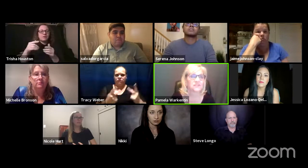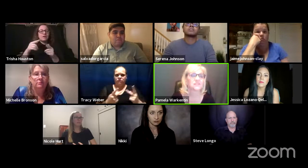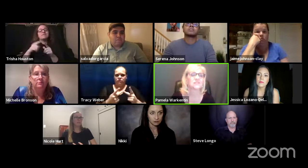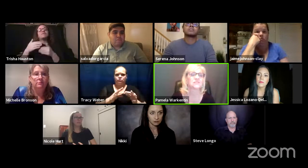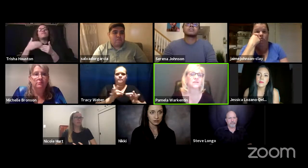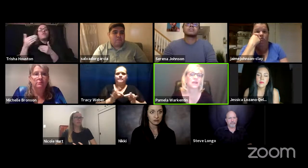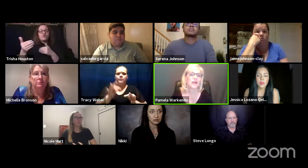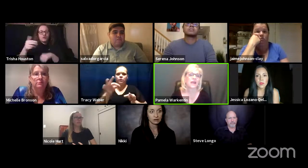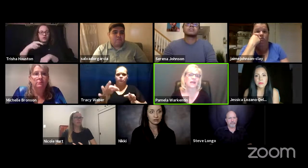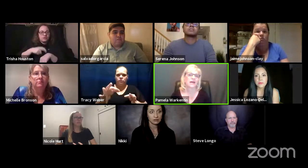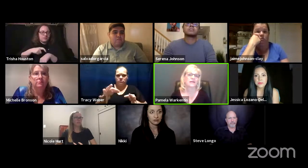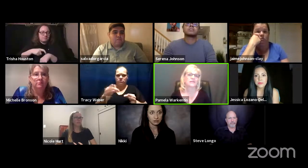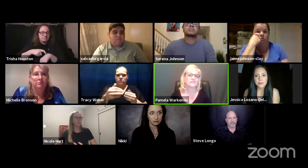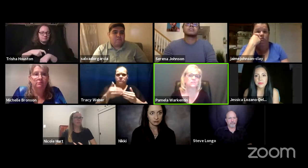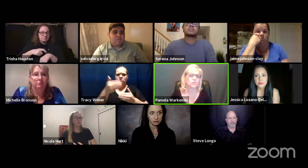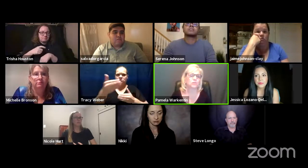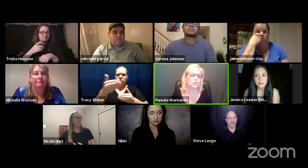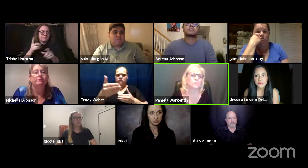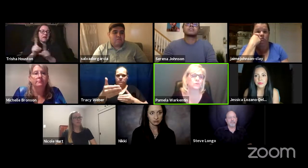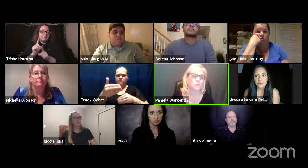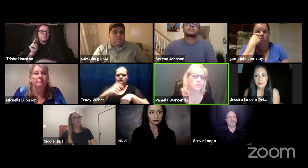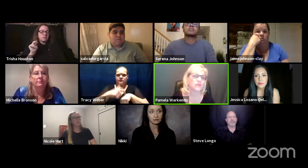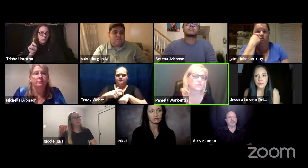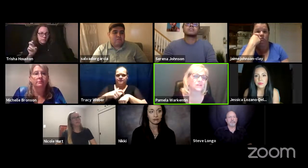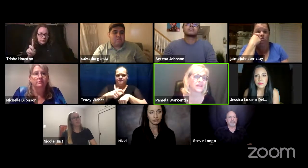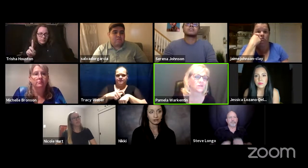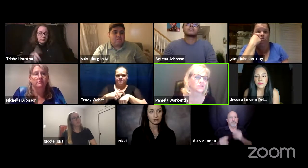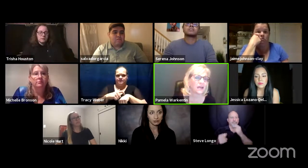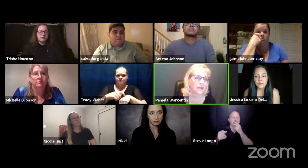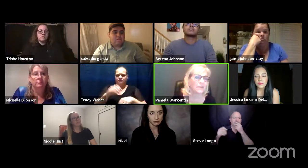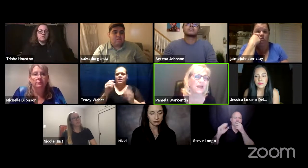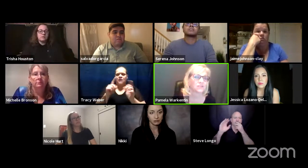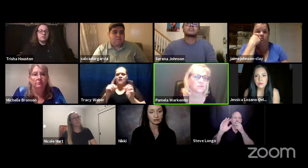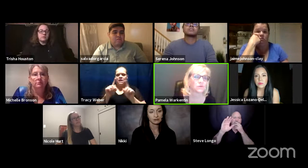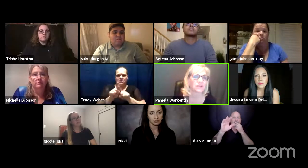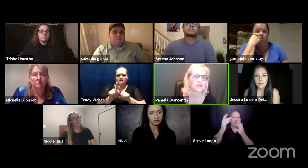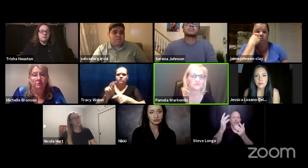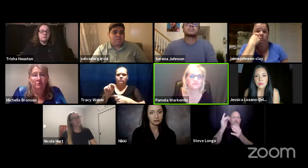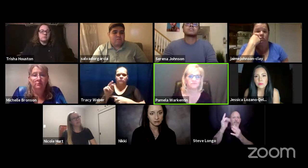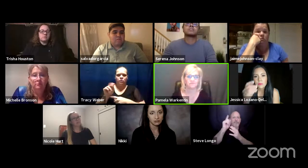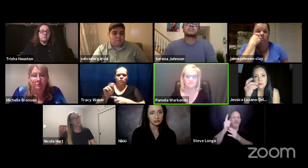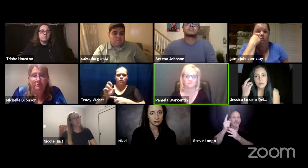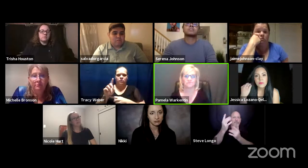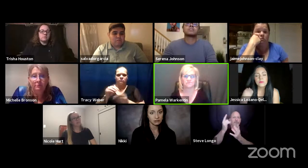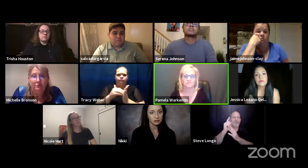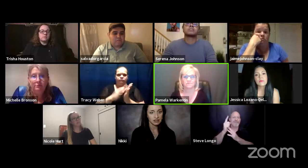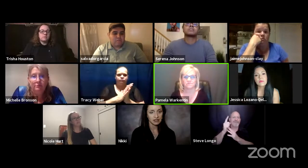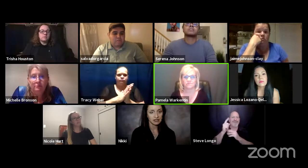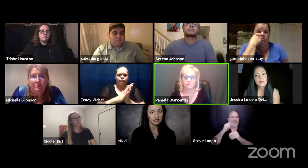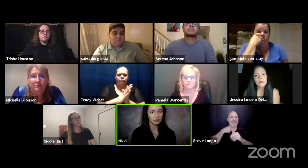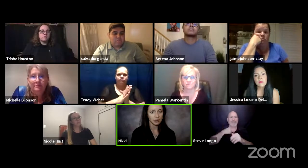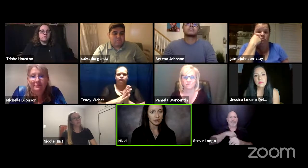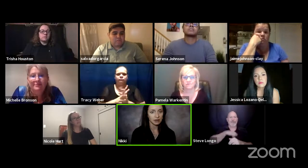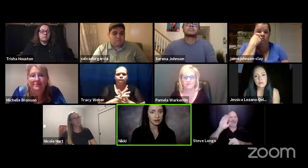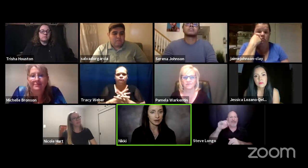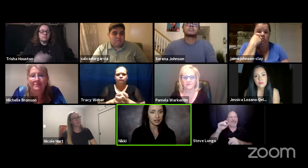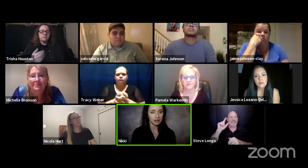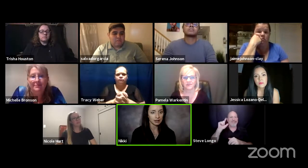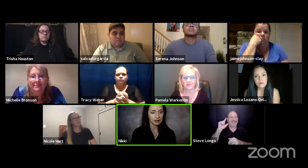positions and to postpone that to a later time as noted. This is Steve. Wait.